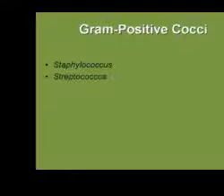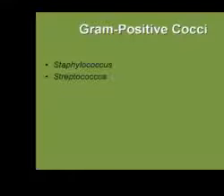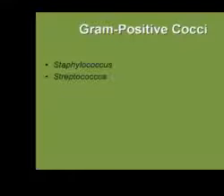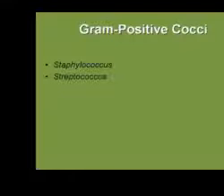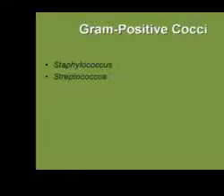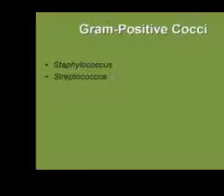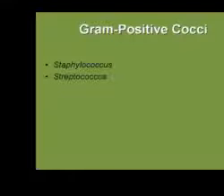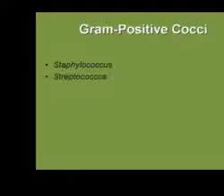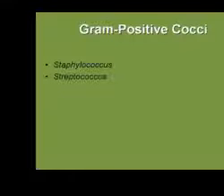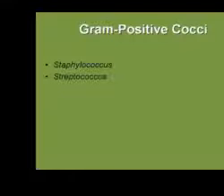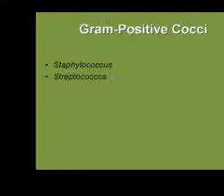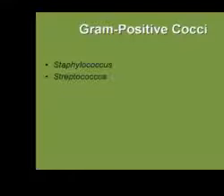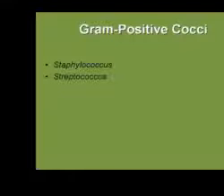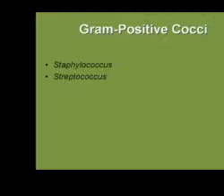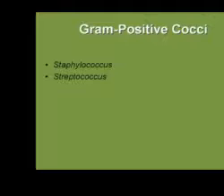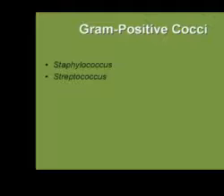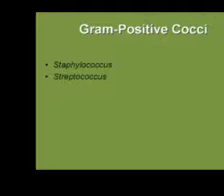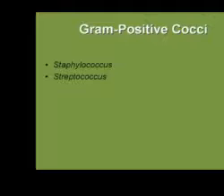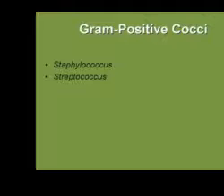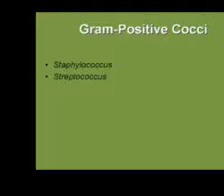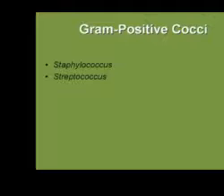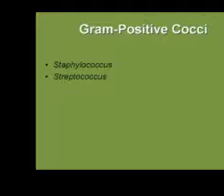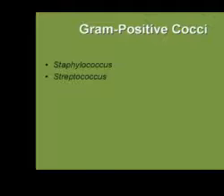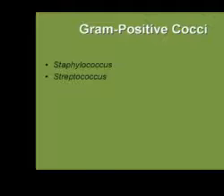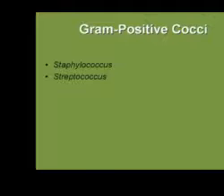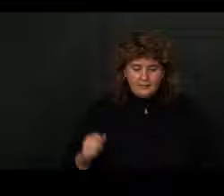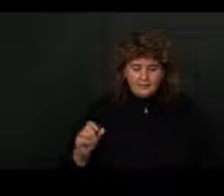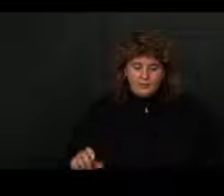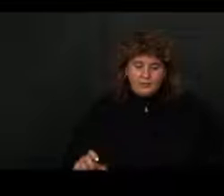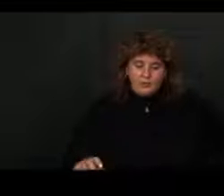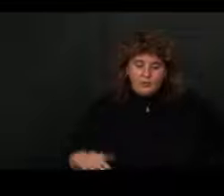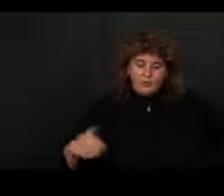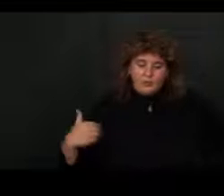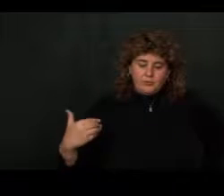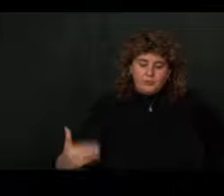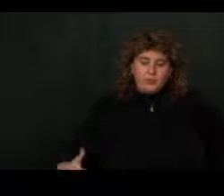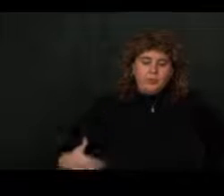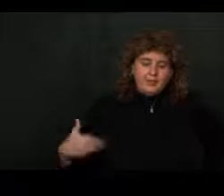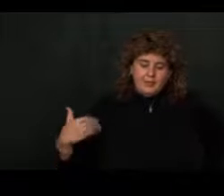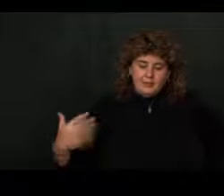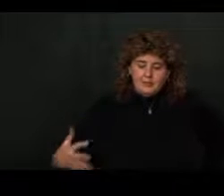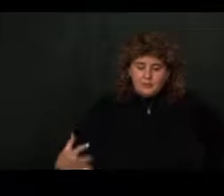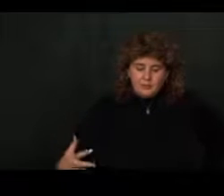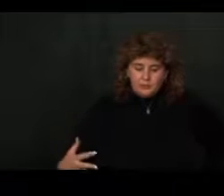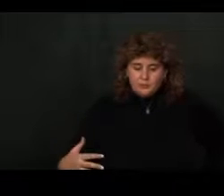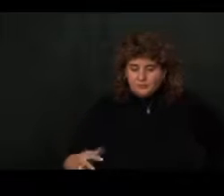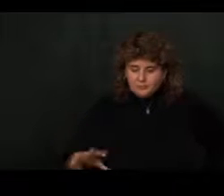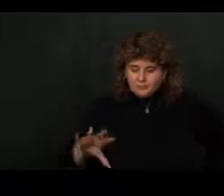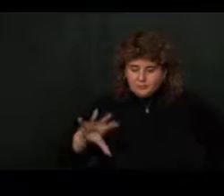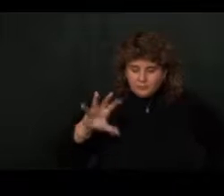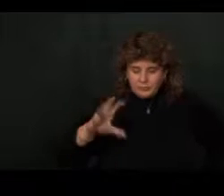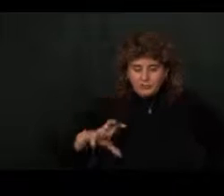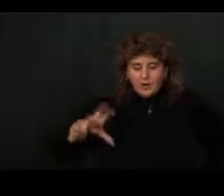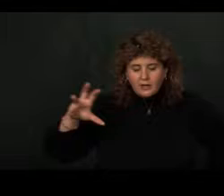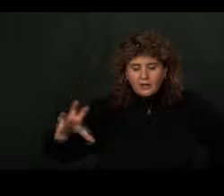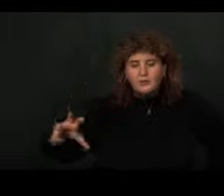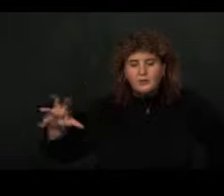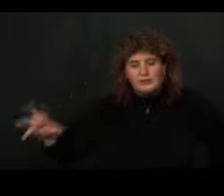talking here about staph and strep. Now, before we get into talking about each